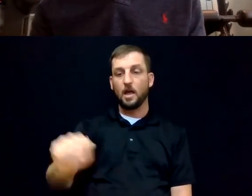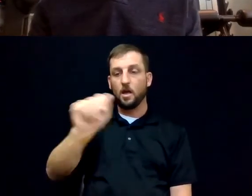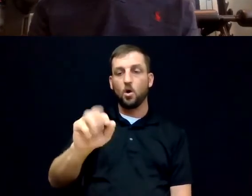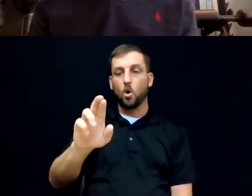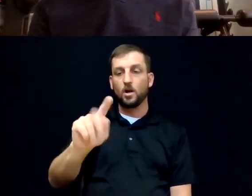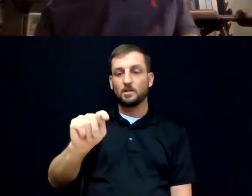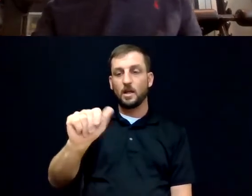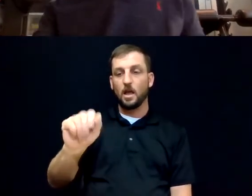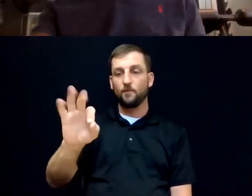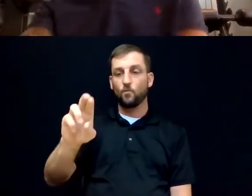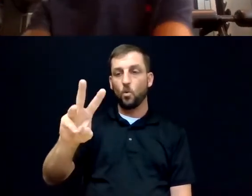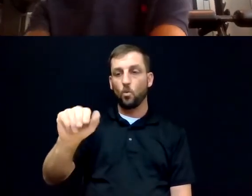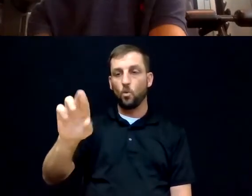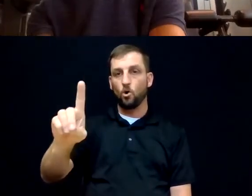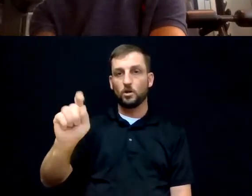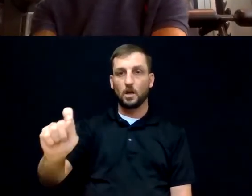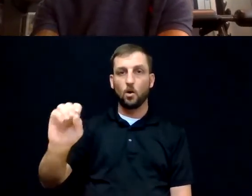mraymond@rtaforward.org.